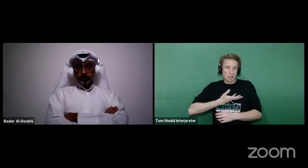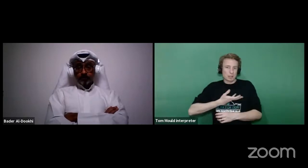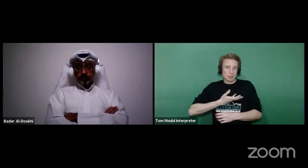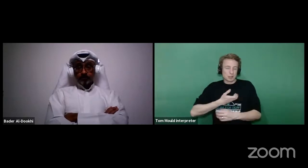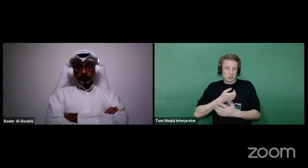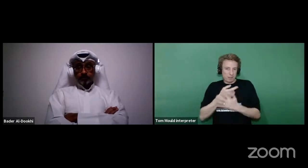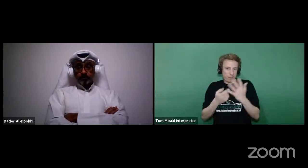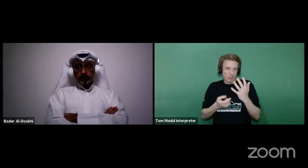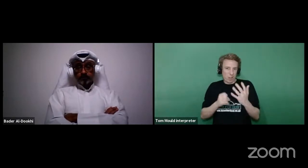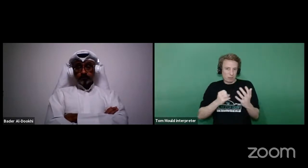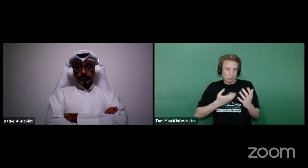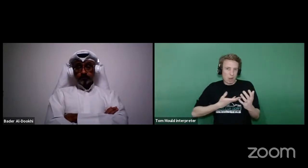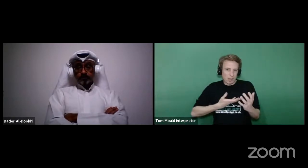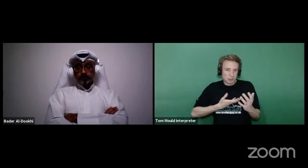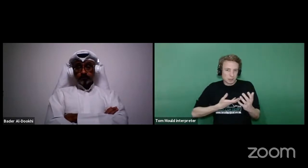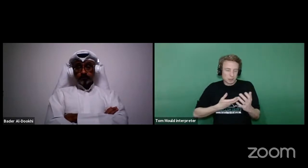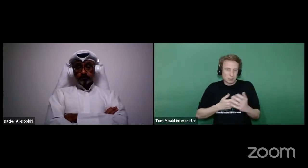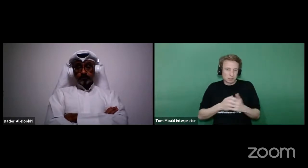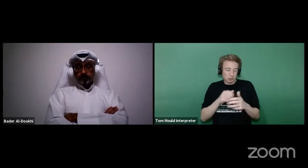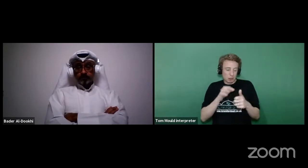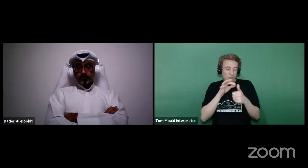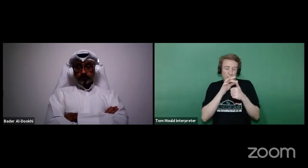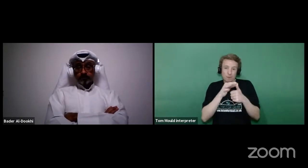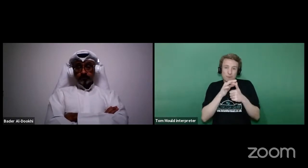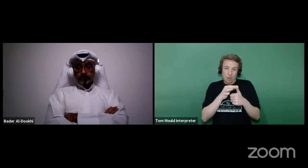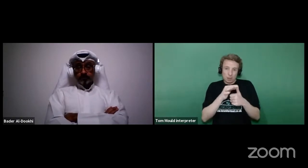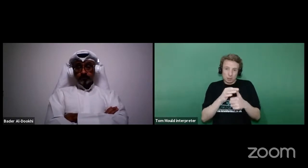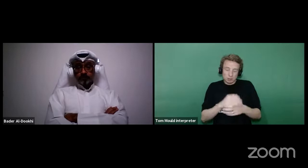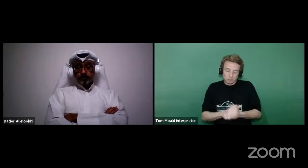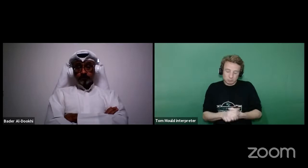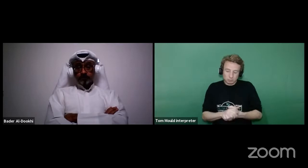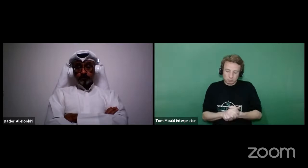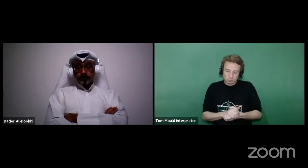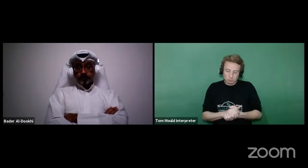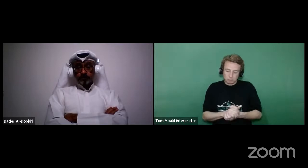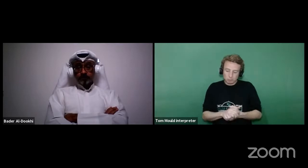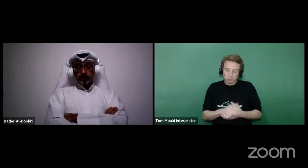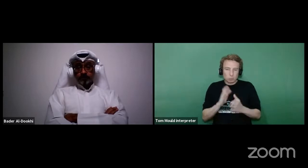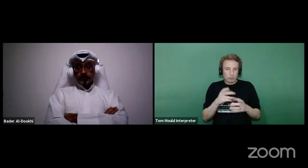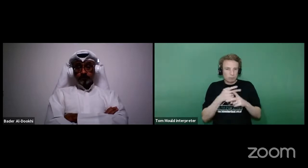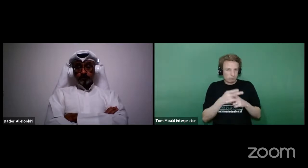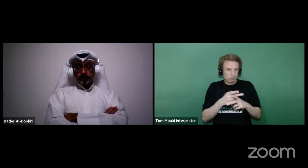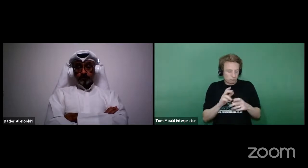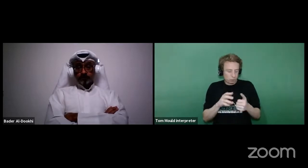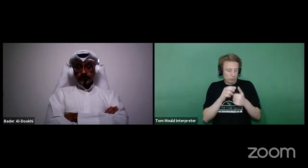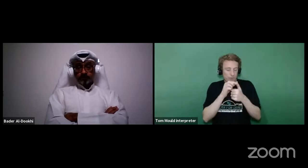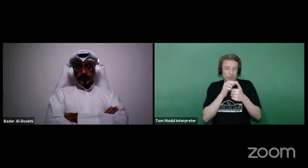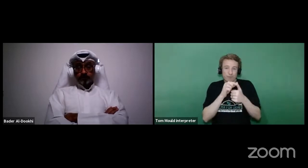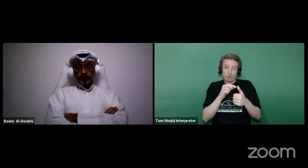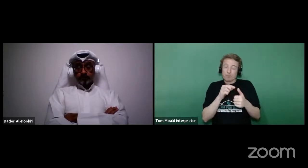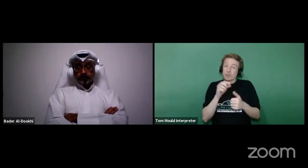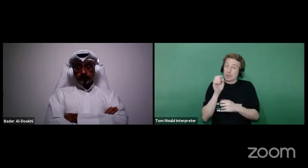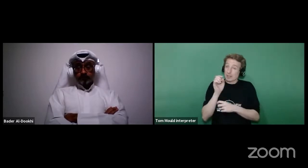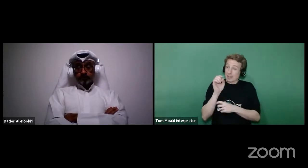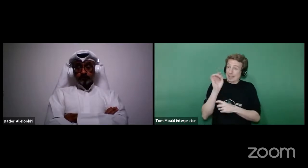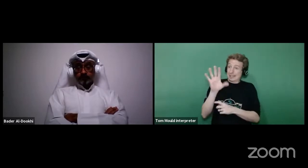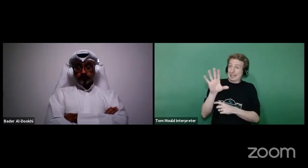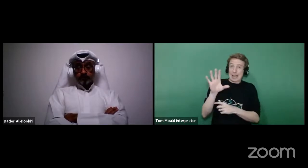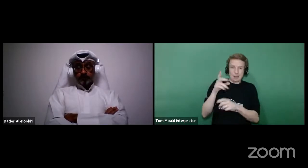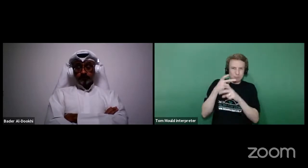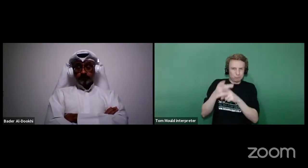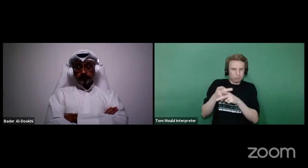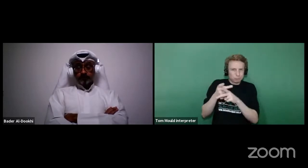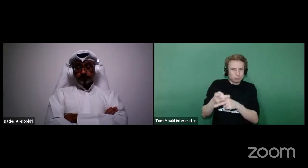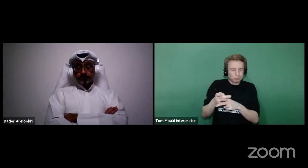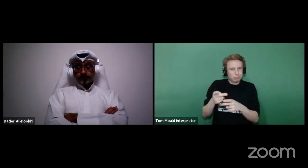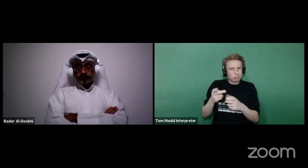The first is the preservation of the religion. The second, the preservation